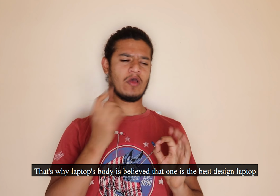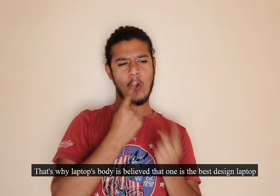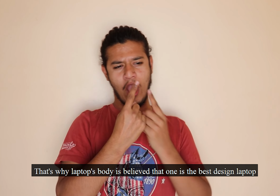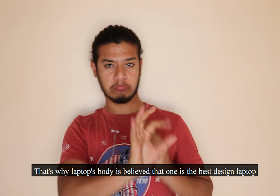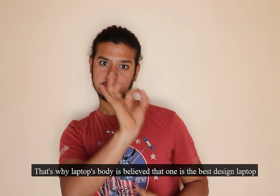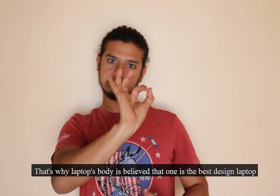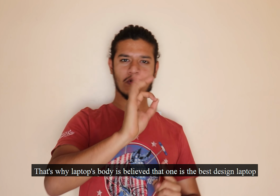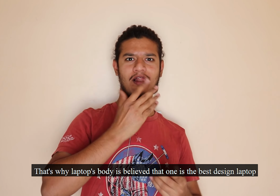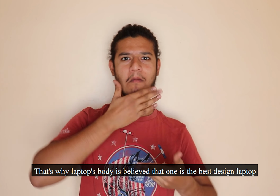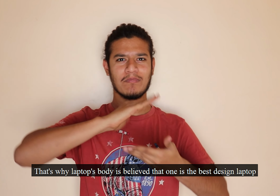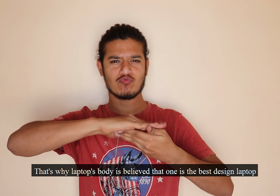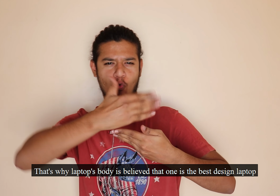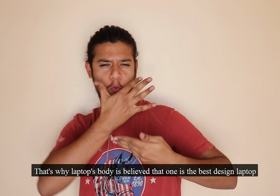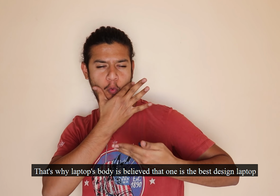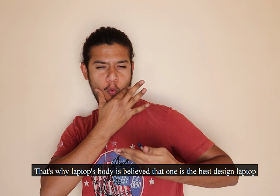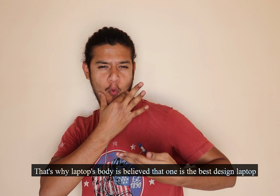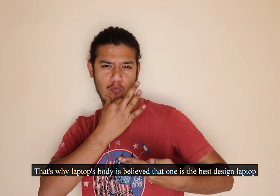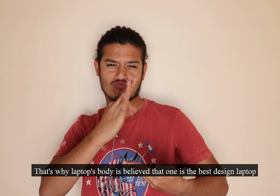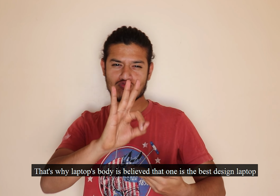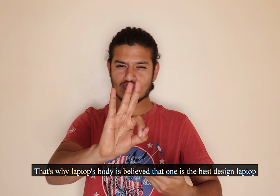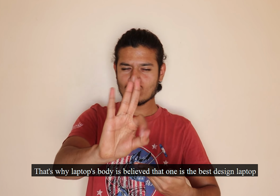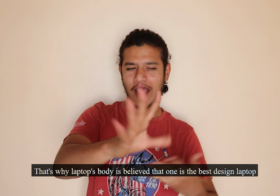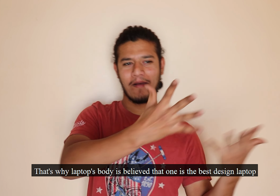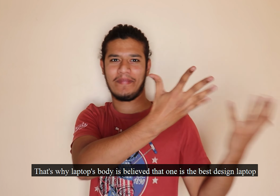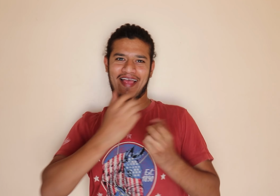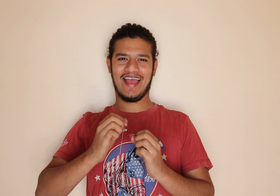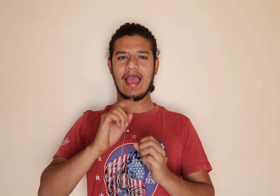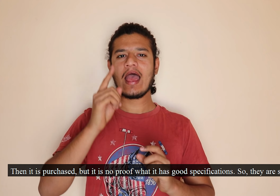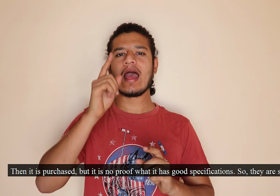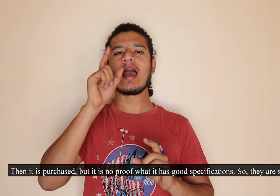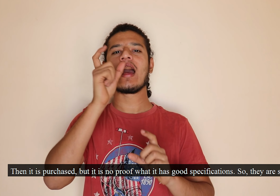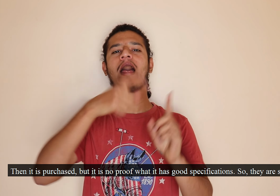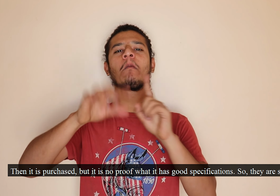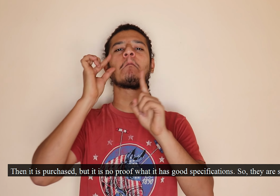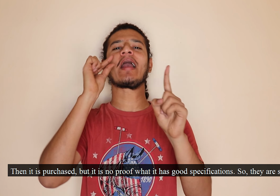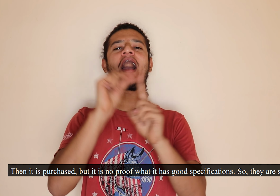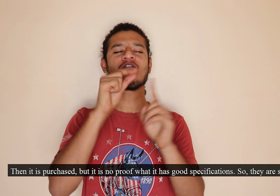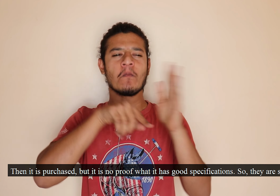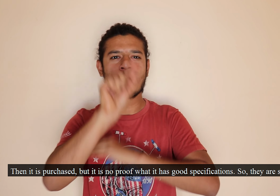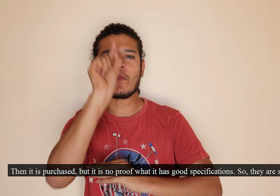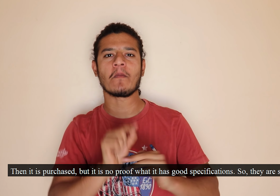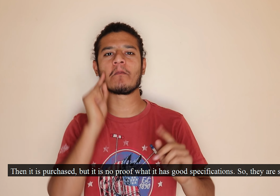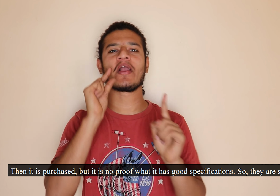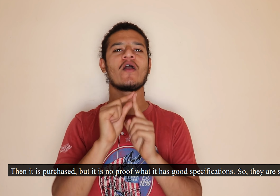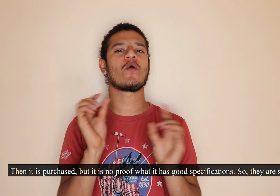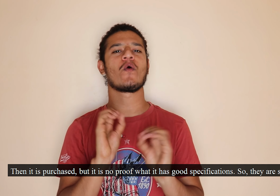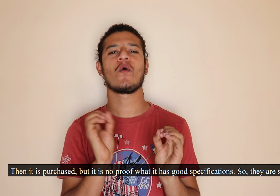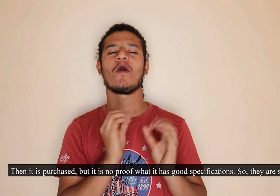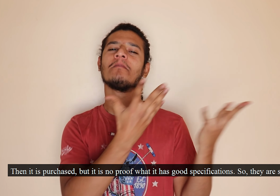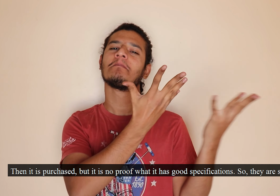bad about its specifications. That's why laptop's body is believed that one is the best design laptop. Then it is purchased, but it is no proof what it has good